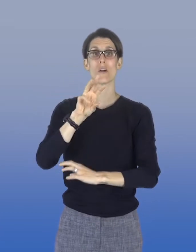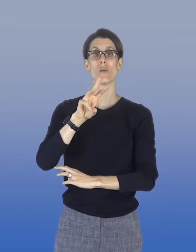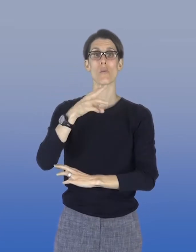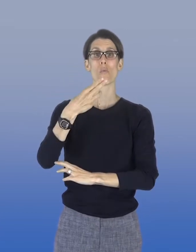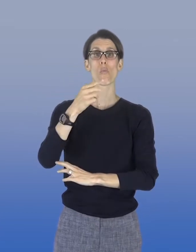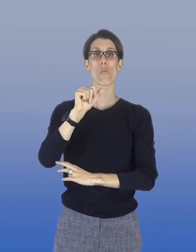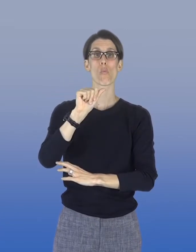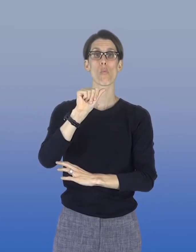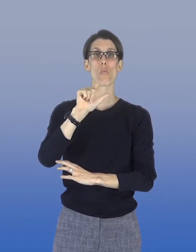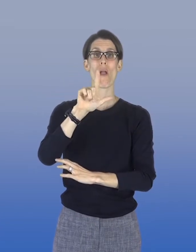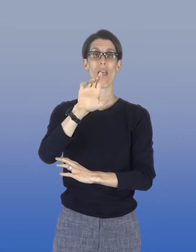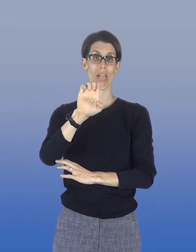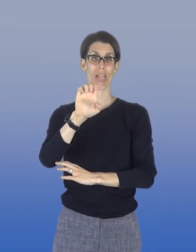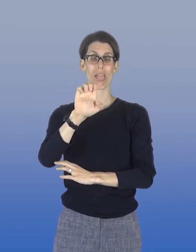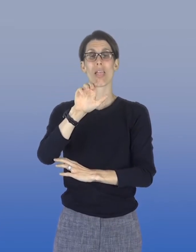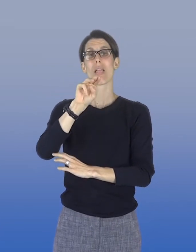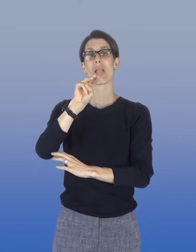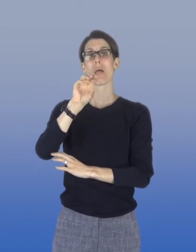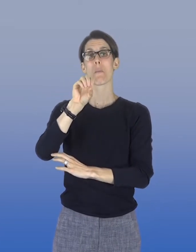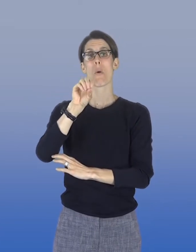Welcome to the Whalemobile.